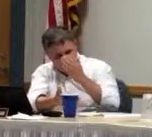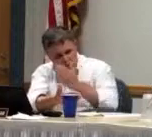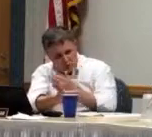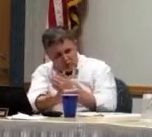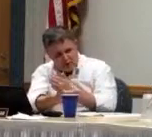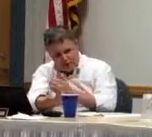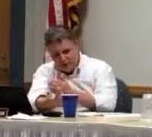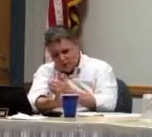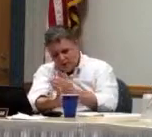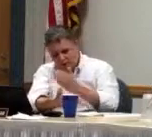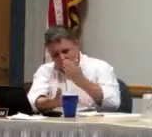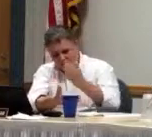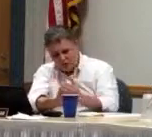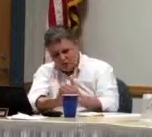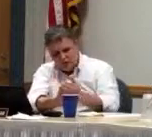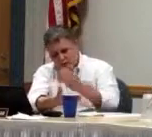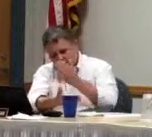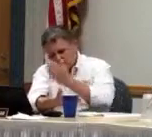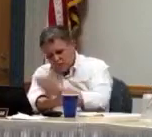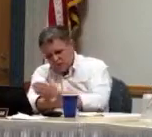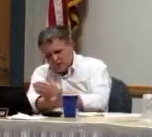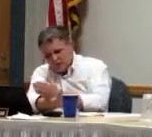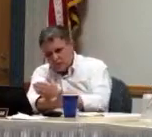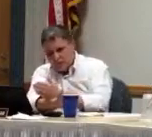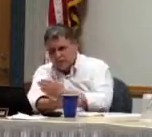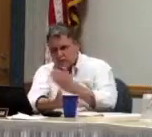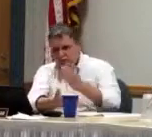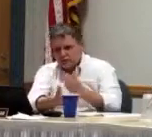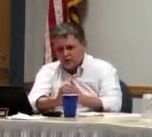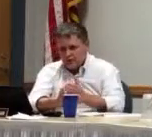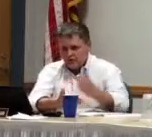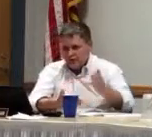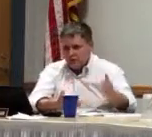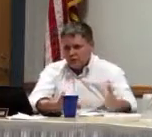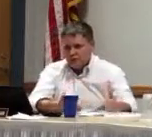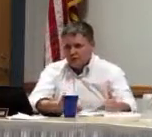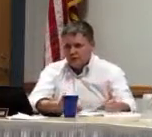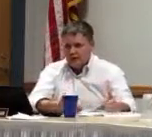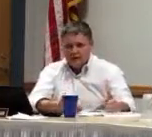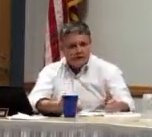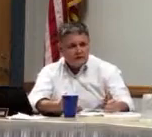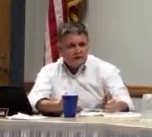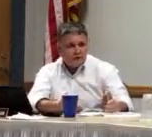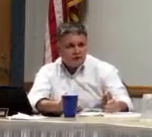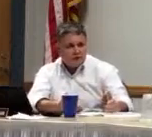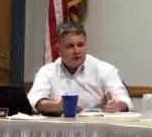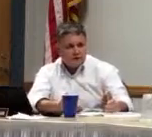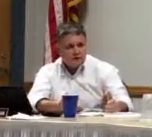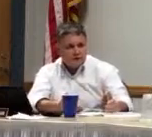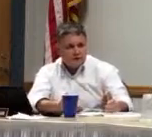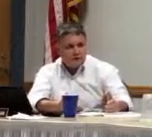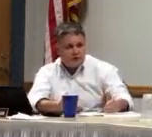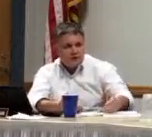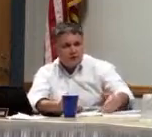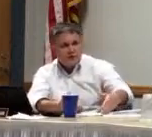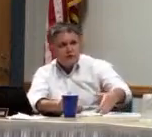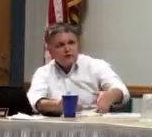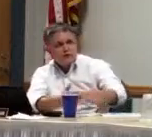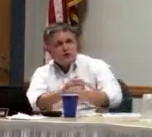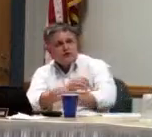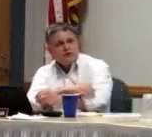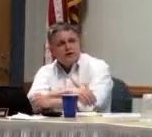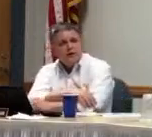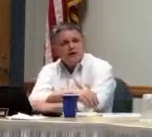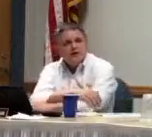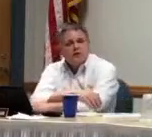where it's 4% teachers, that means 4% administrators, that means 4% for non-classified personnel. So